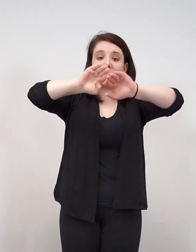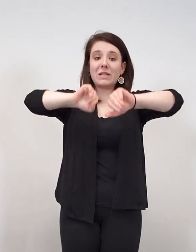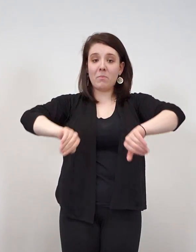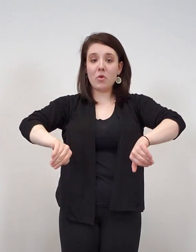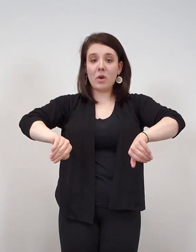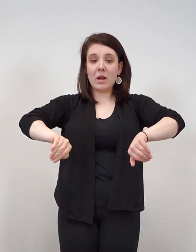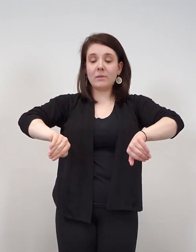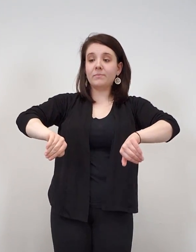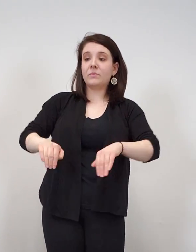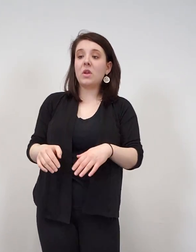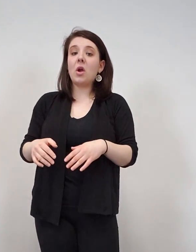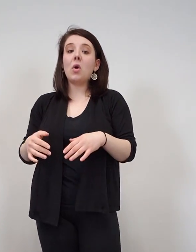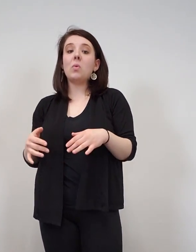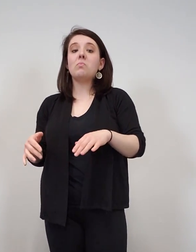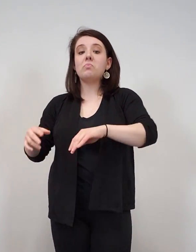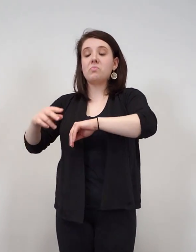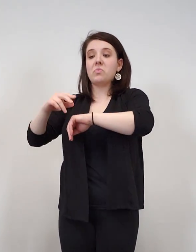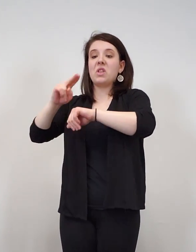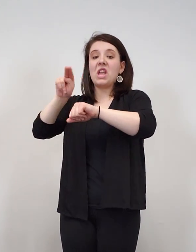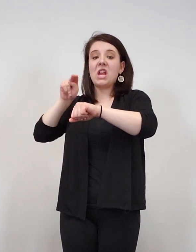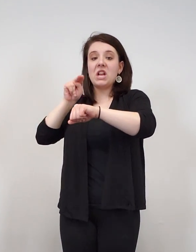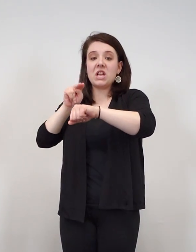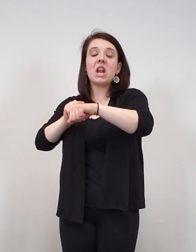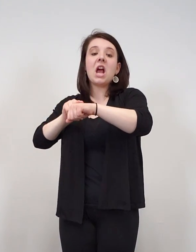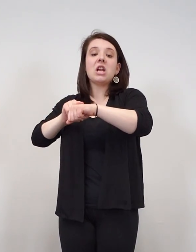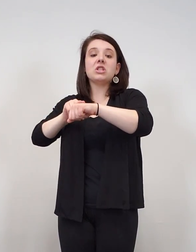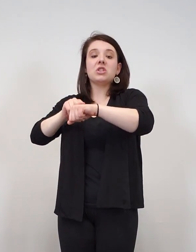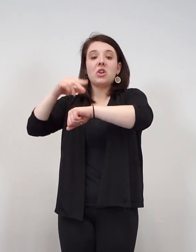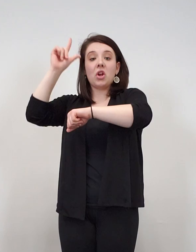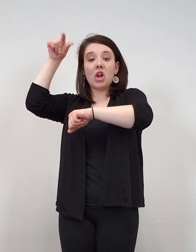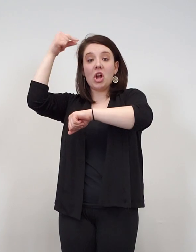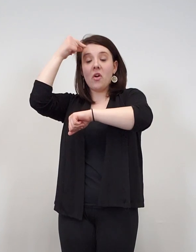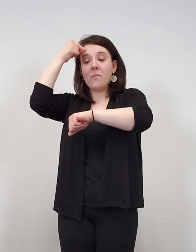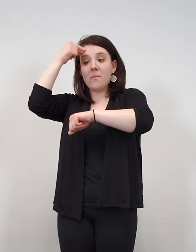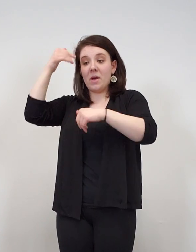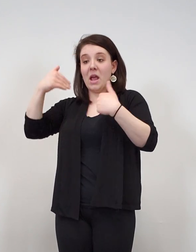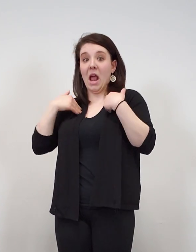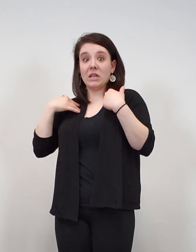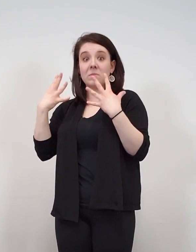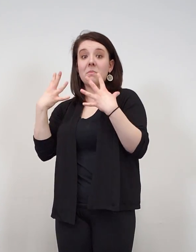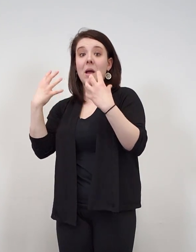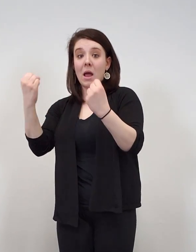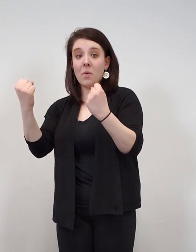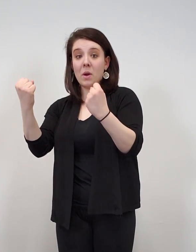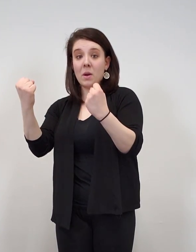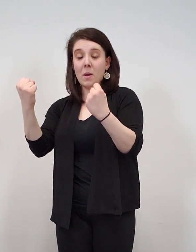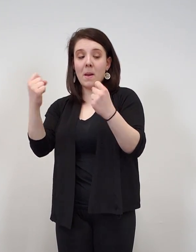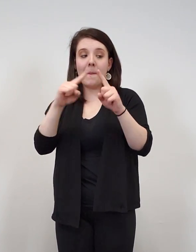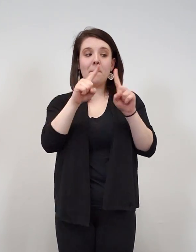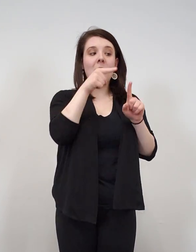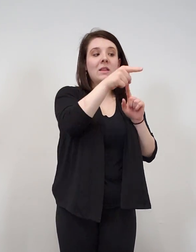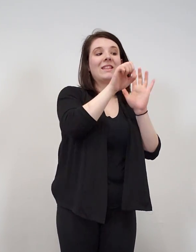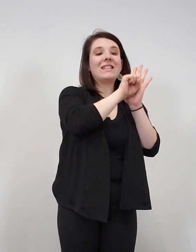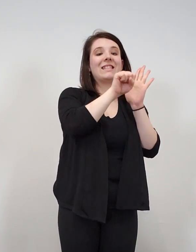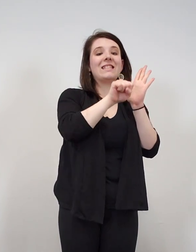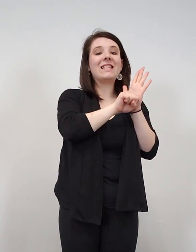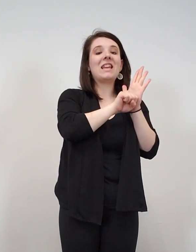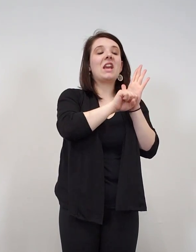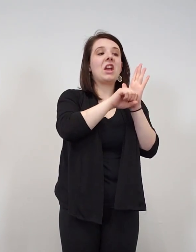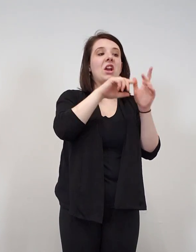to have some powers and our state government to have some powers. That way, the states don't become too powerful like they did